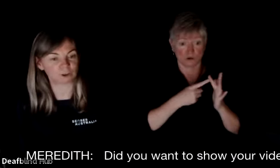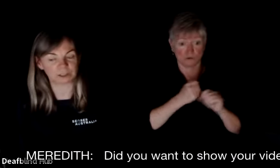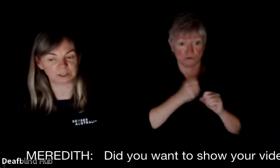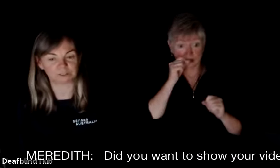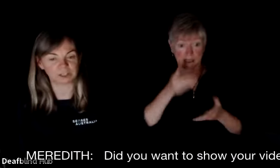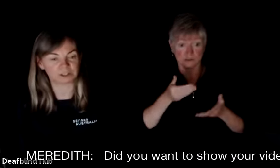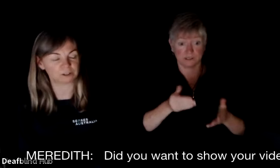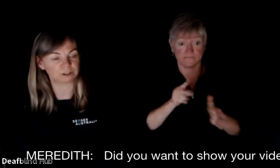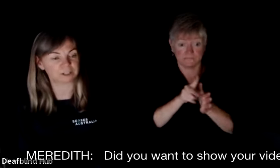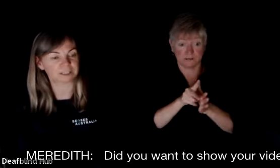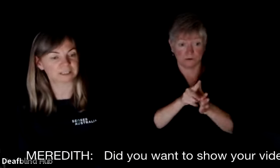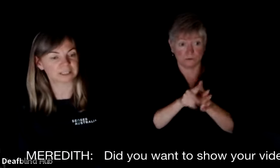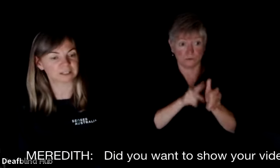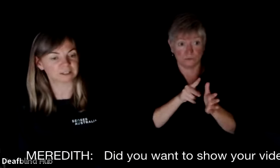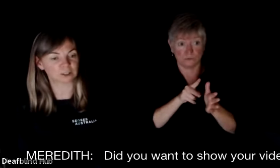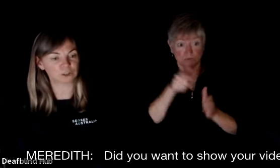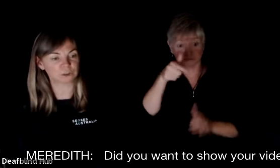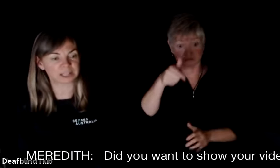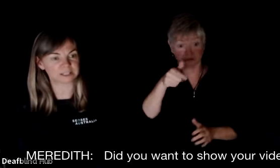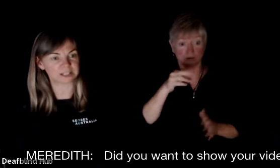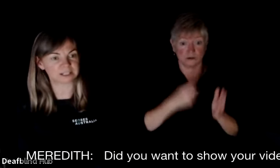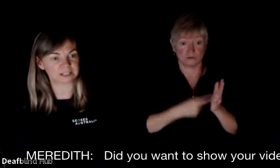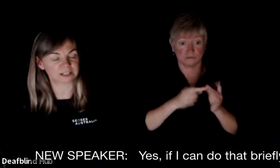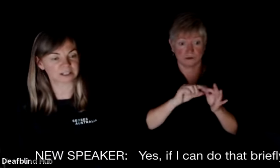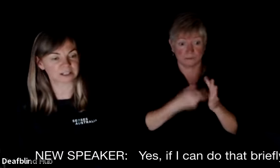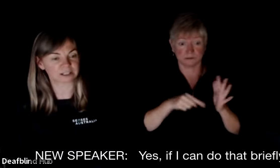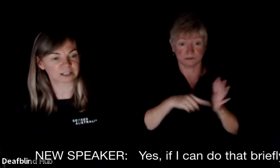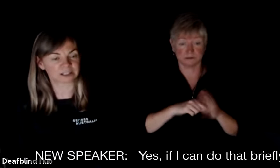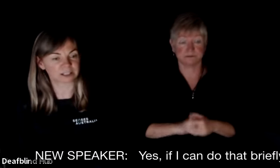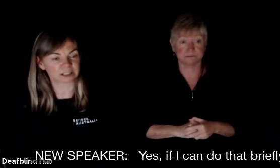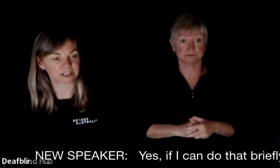give Robert the video? So you'll get sent